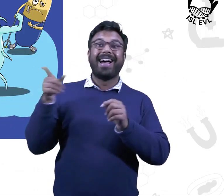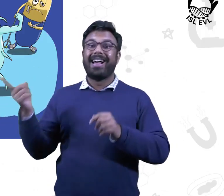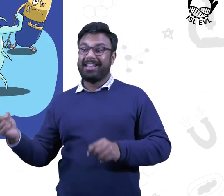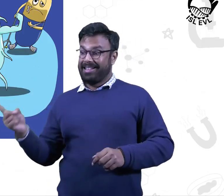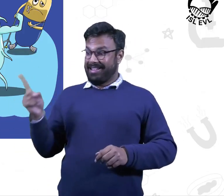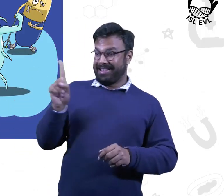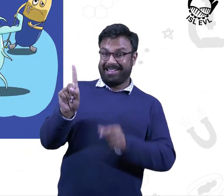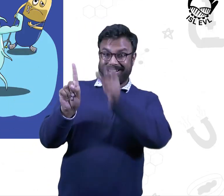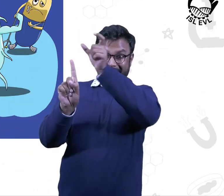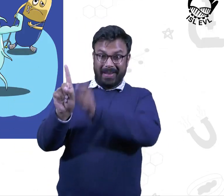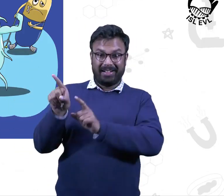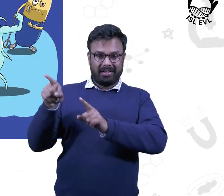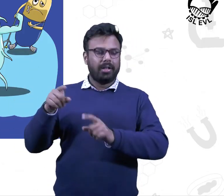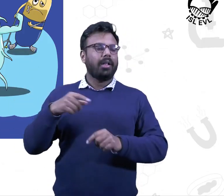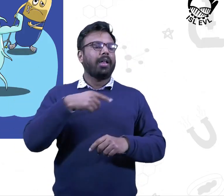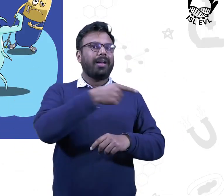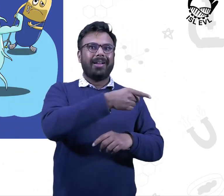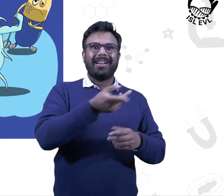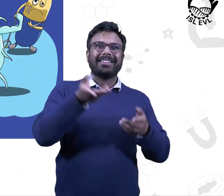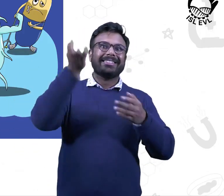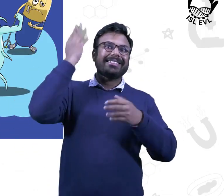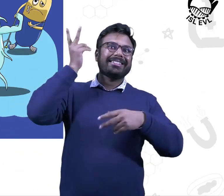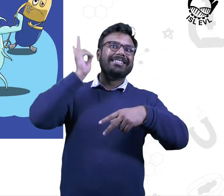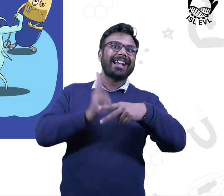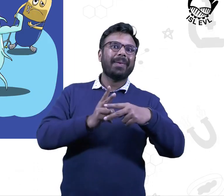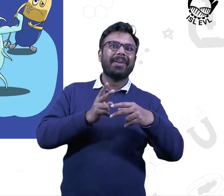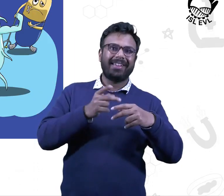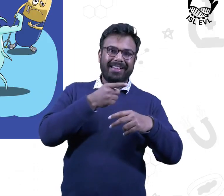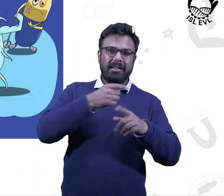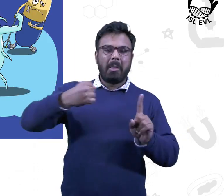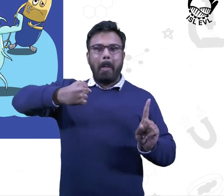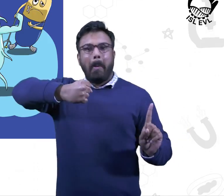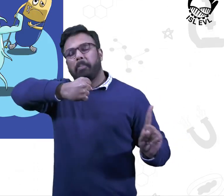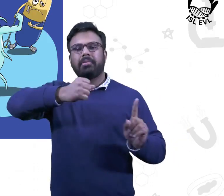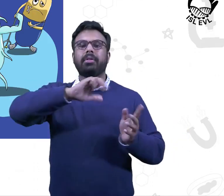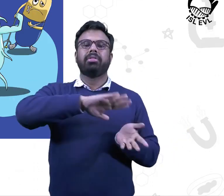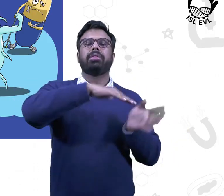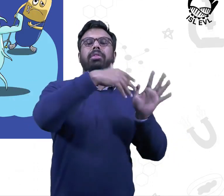and helping the world in the battle against infectious diseases.